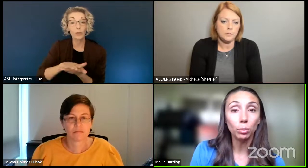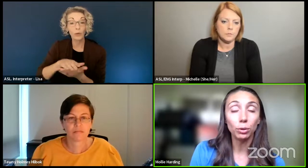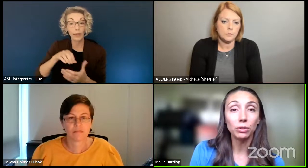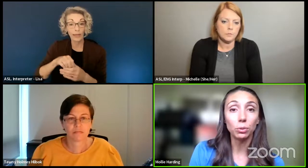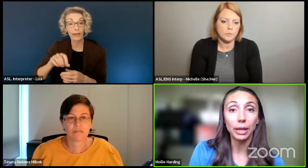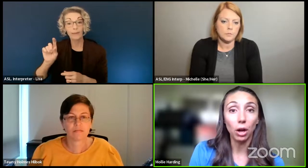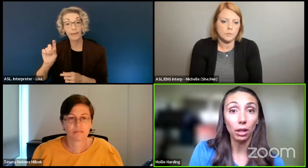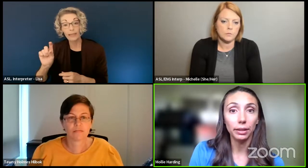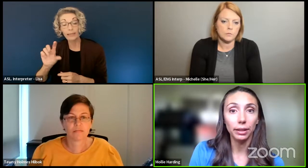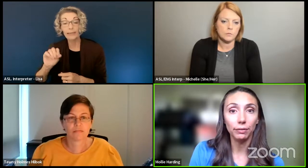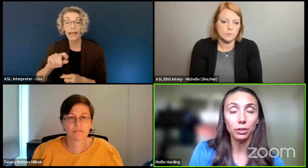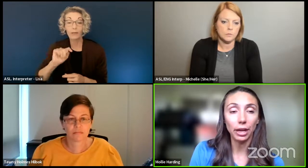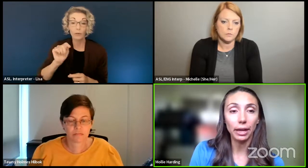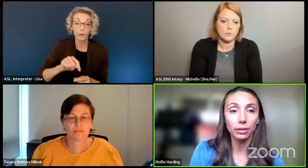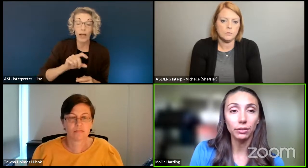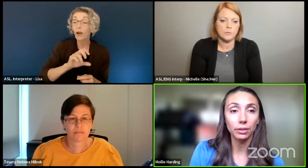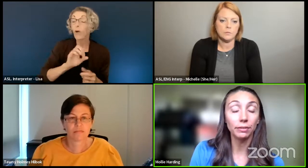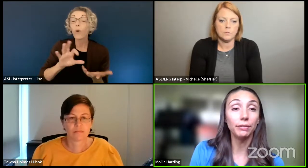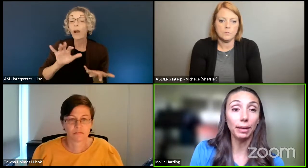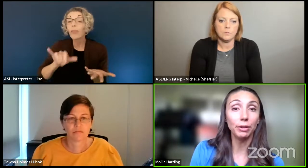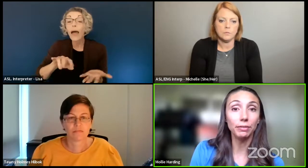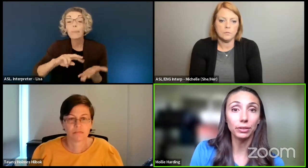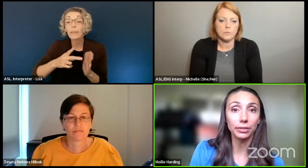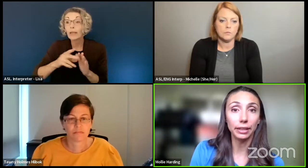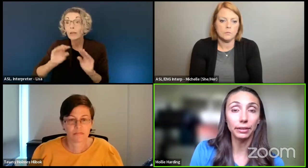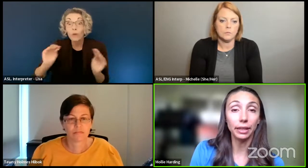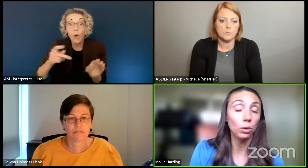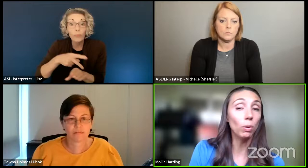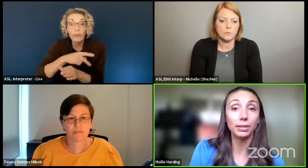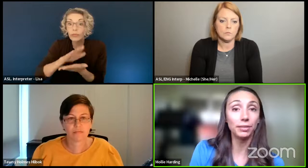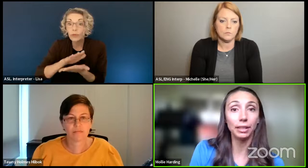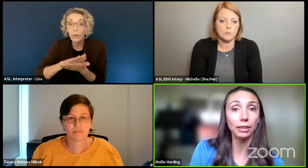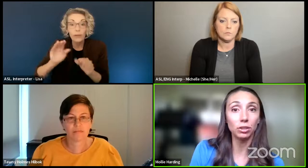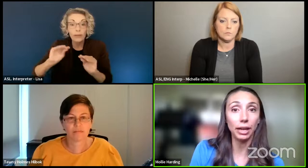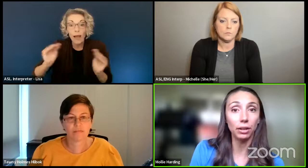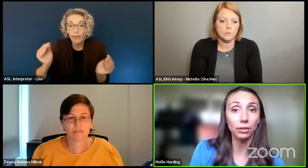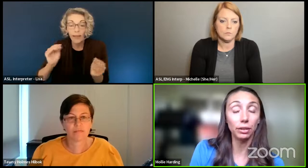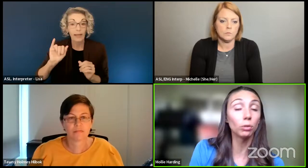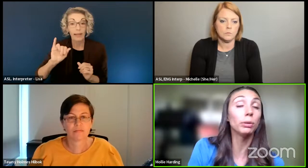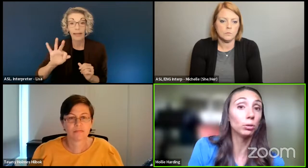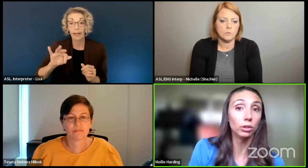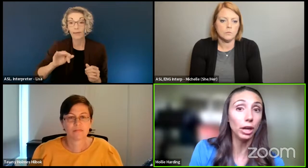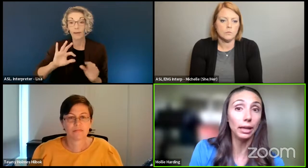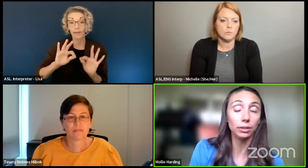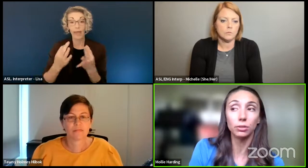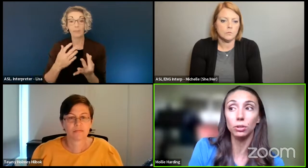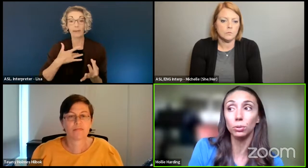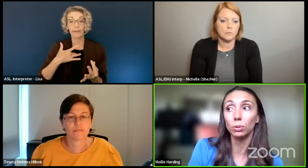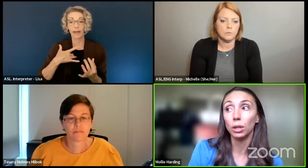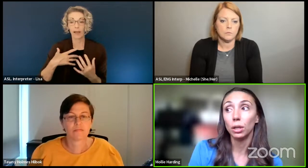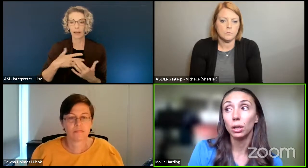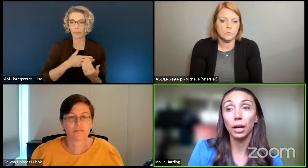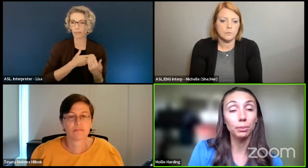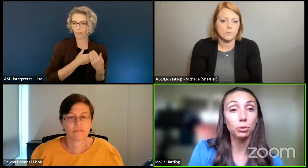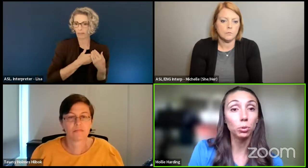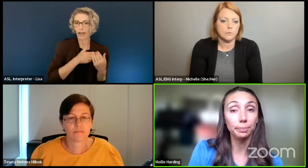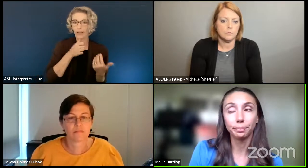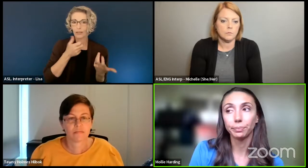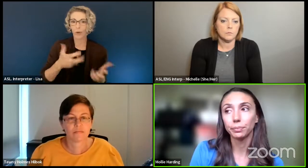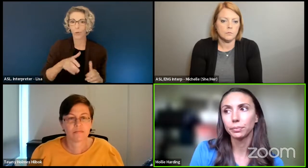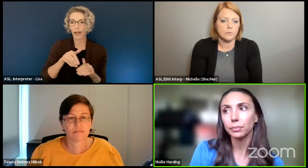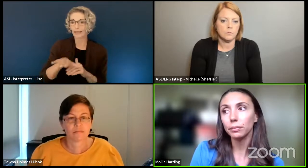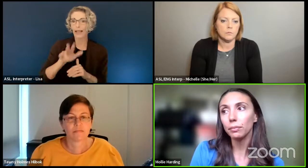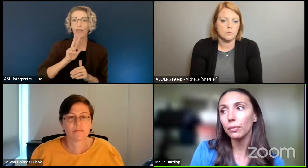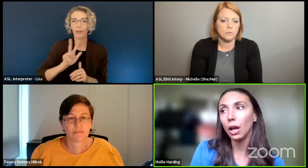that could be no preschool at all if the child or if the family feels that they don't want to send their 3-year-old child to